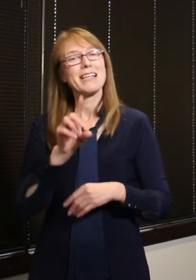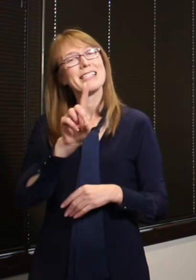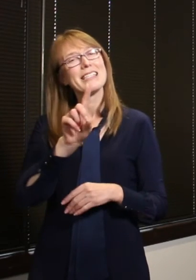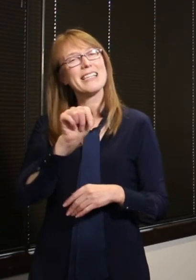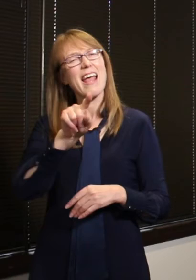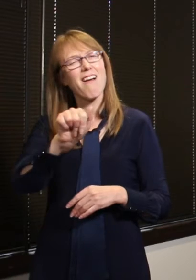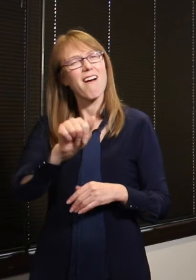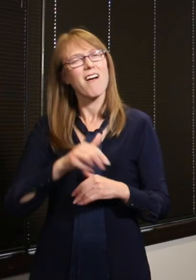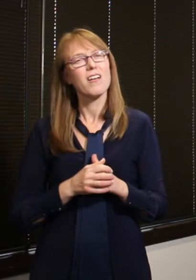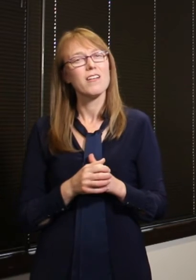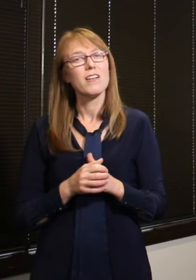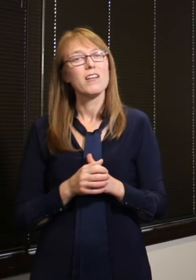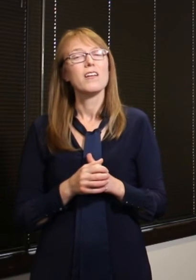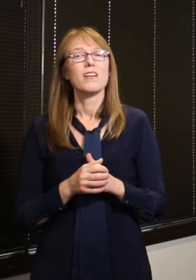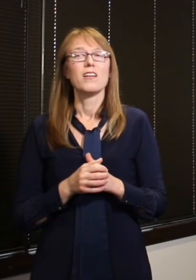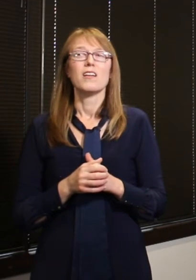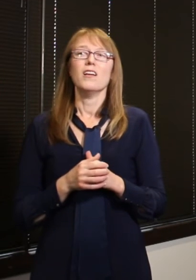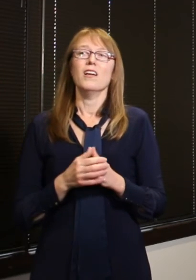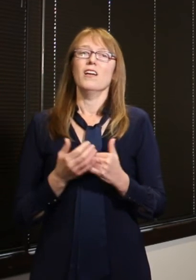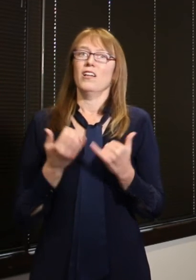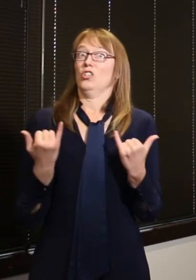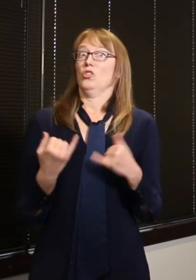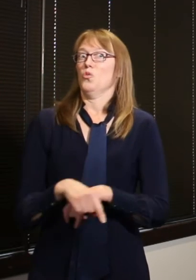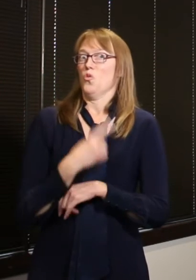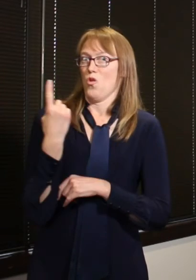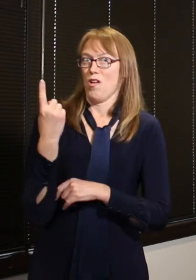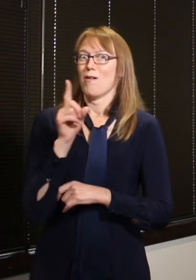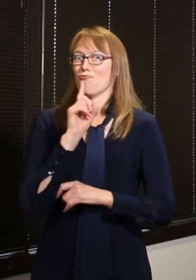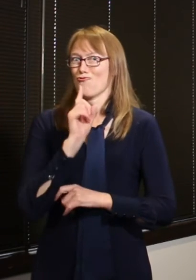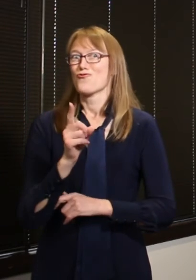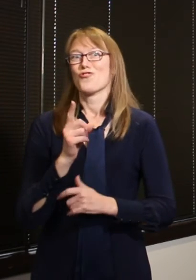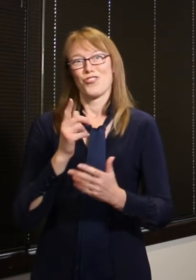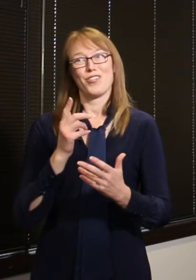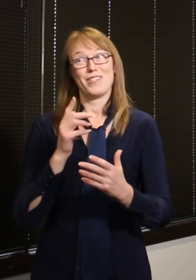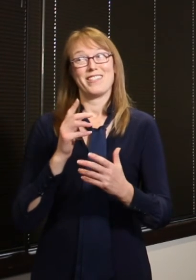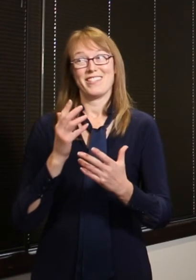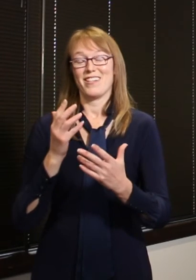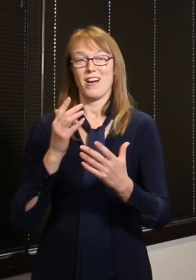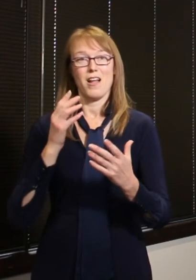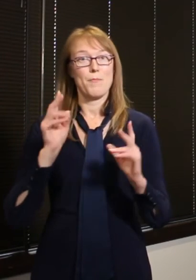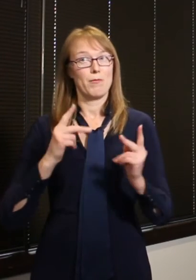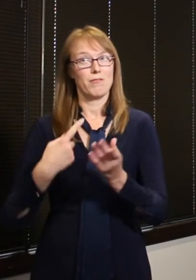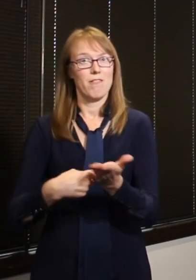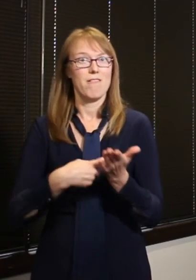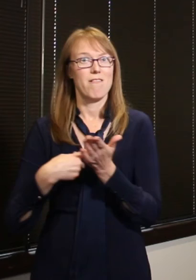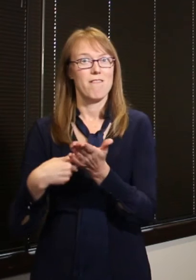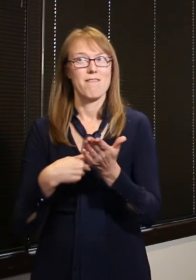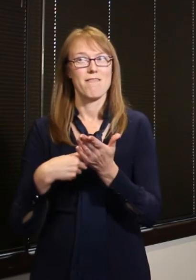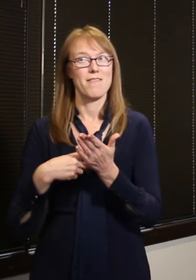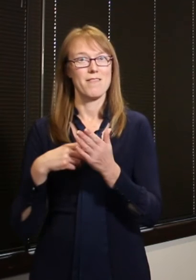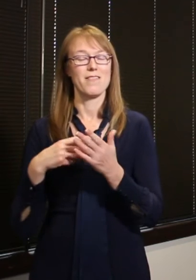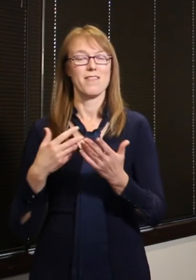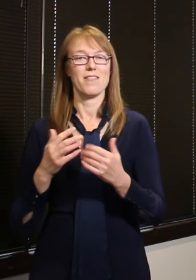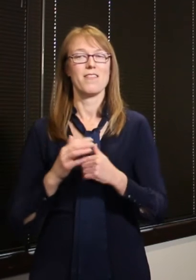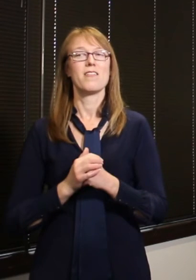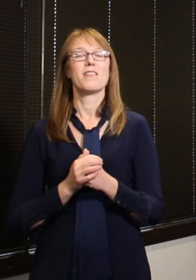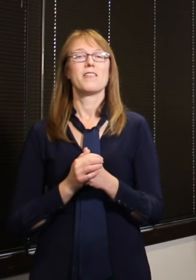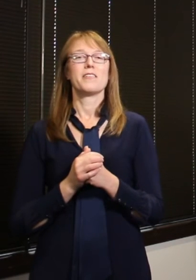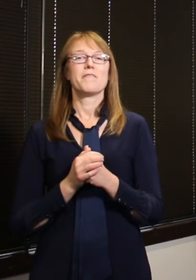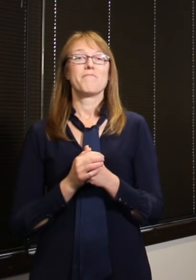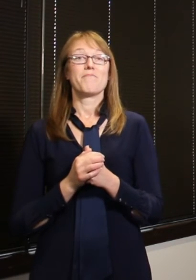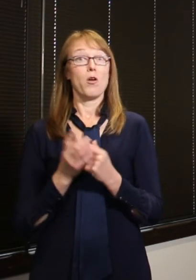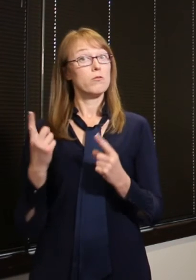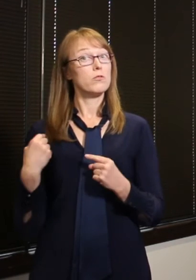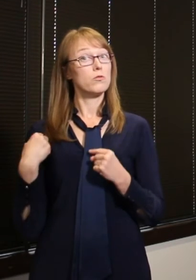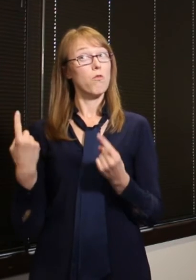day regarding the mask issues. First, I want to recognize the progress that this region has made.